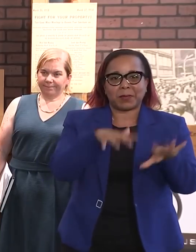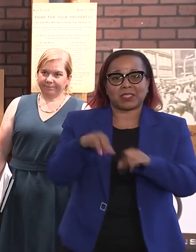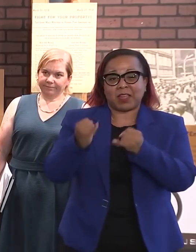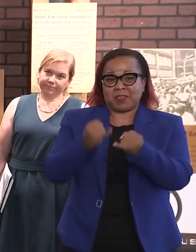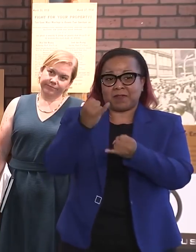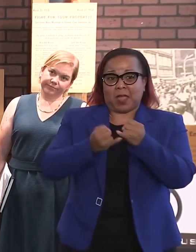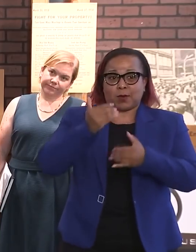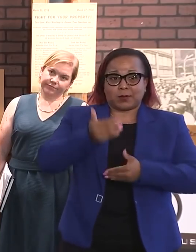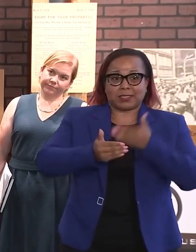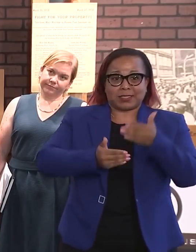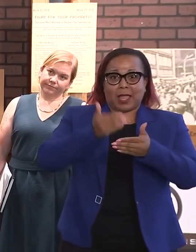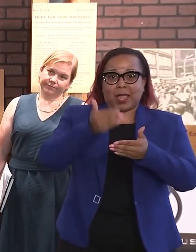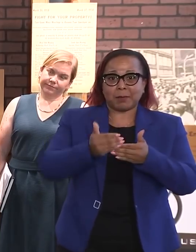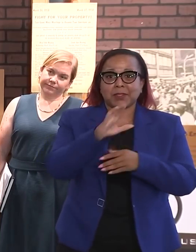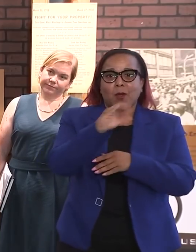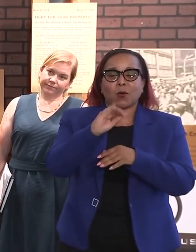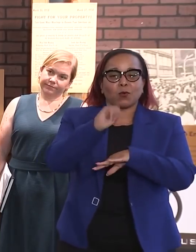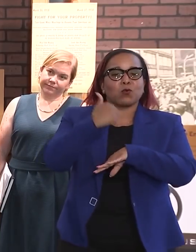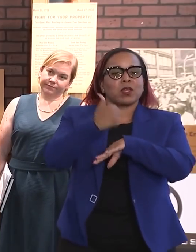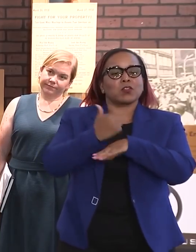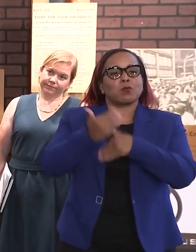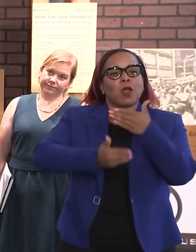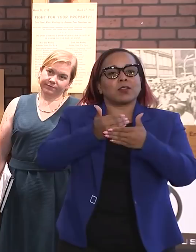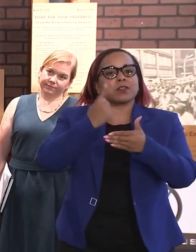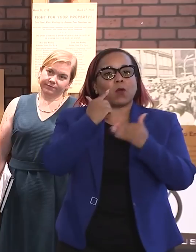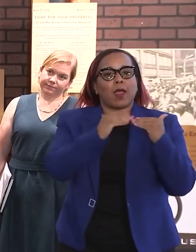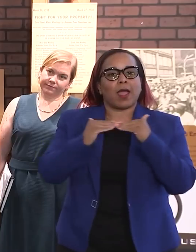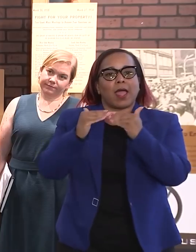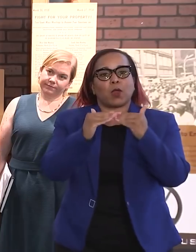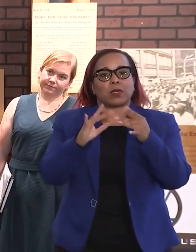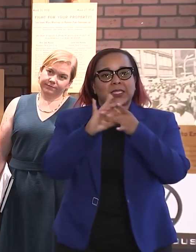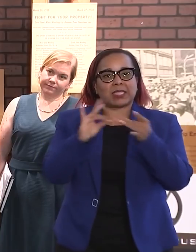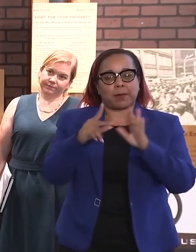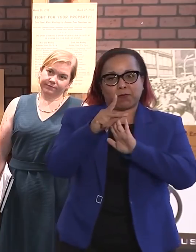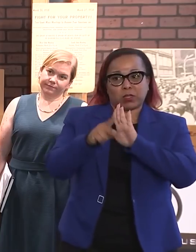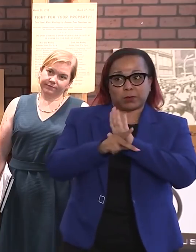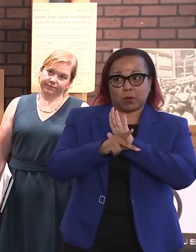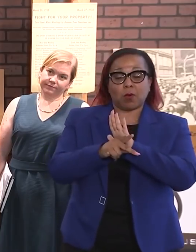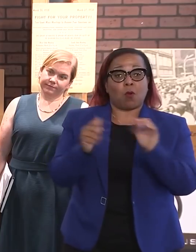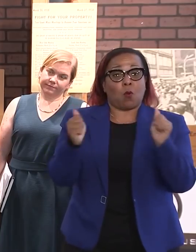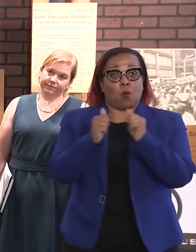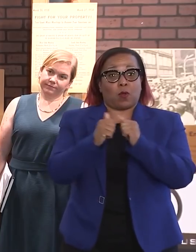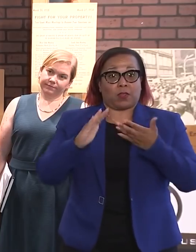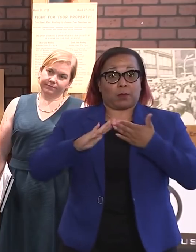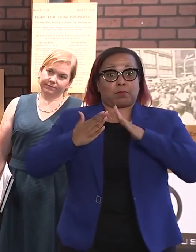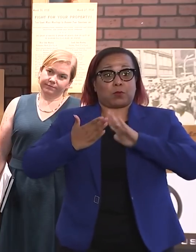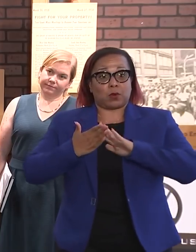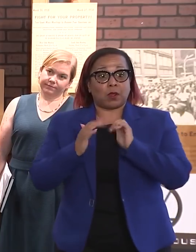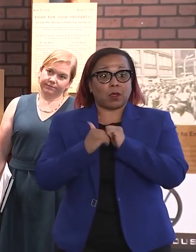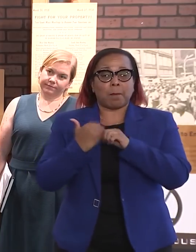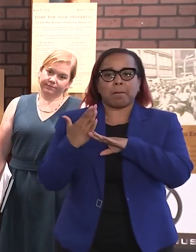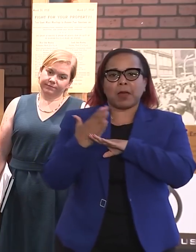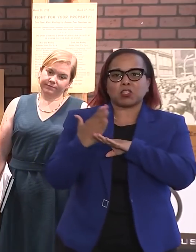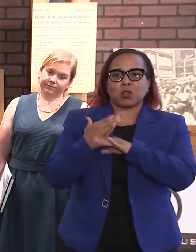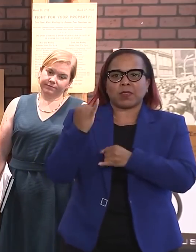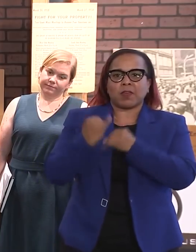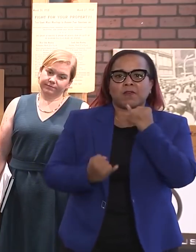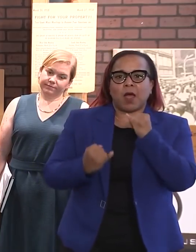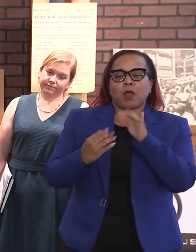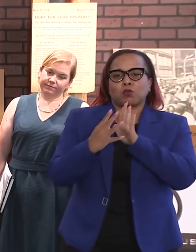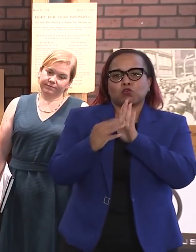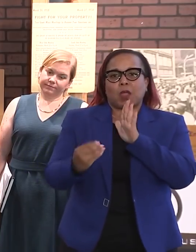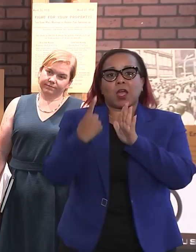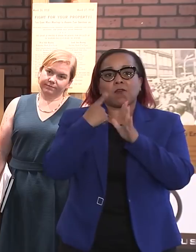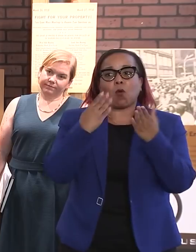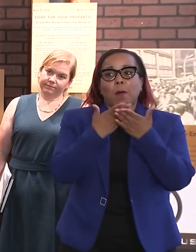final steps in our co-creation process of an equity statement of principles with our community by sharing a final draft for public